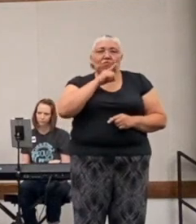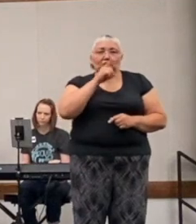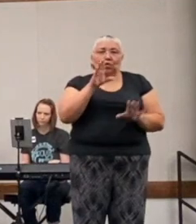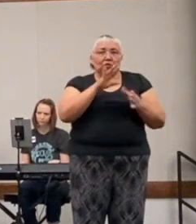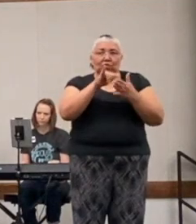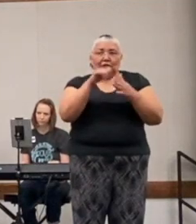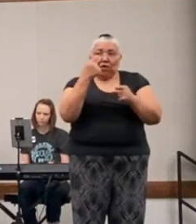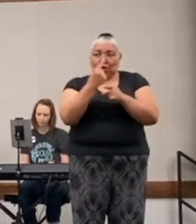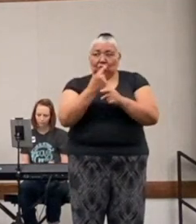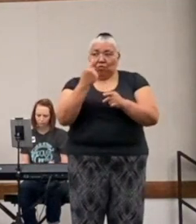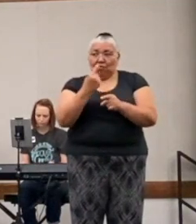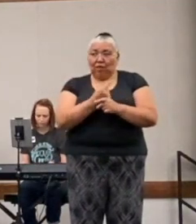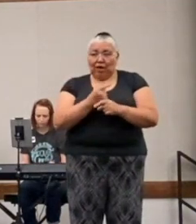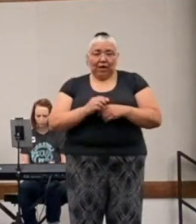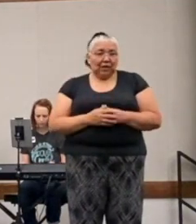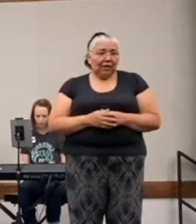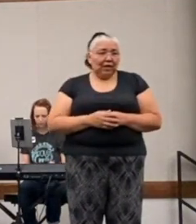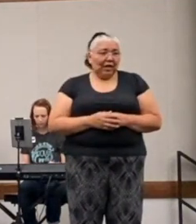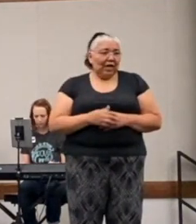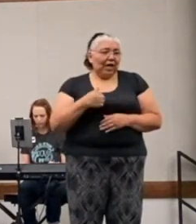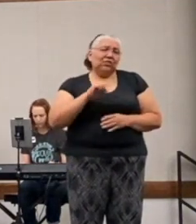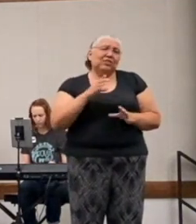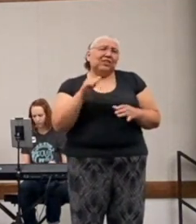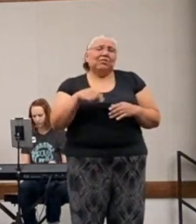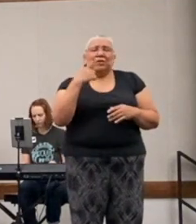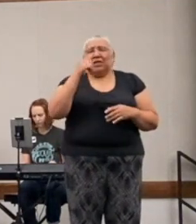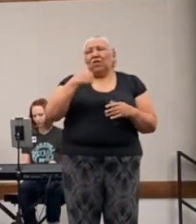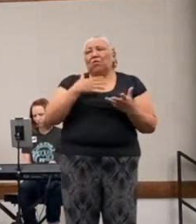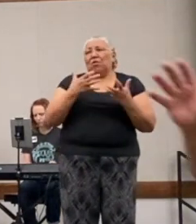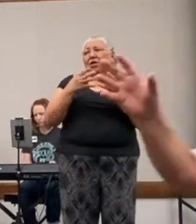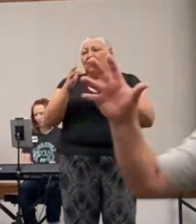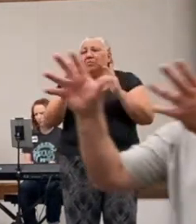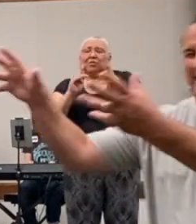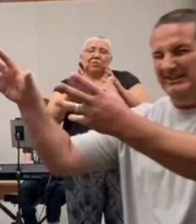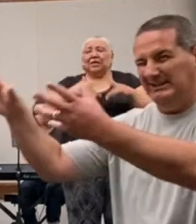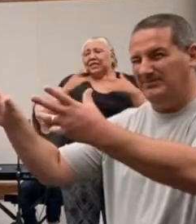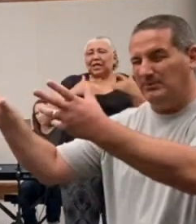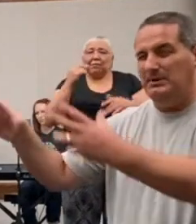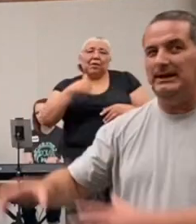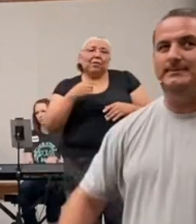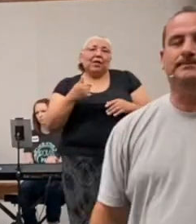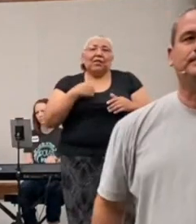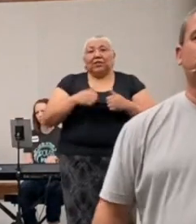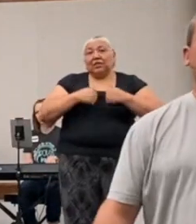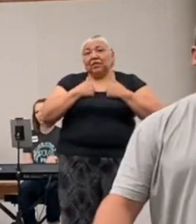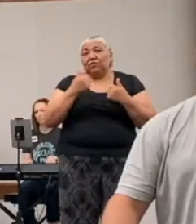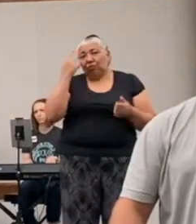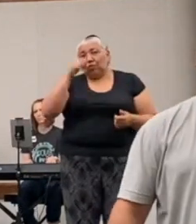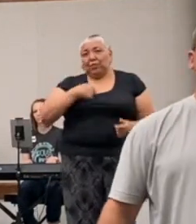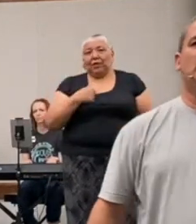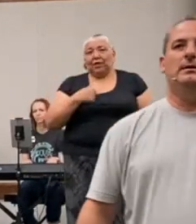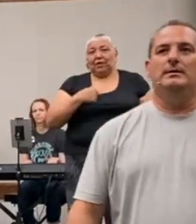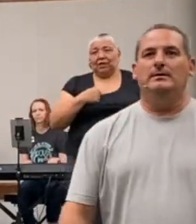it right. And I just did it because I wanted people to be excited about me, but I go home and live for me.